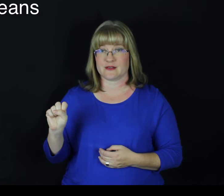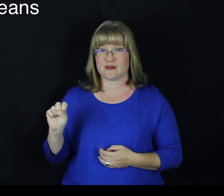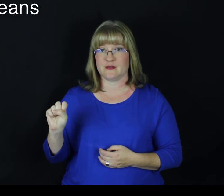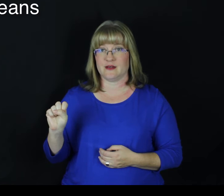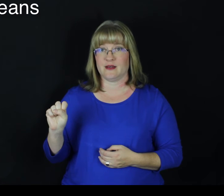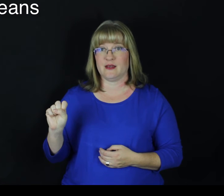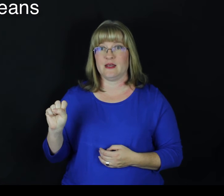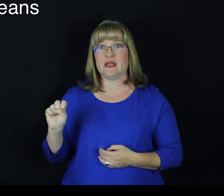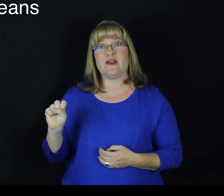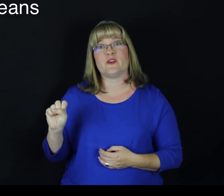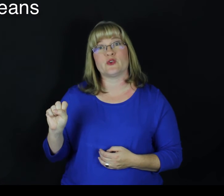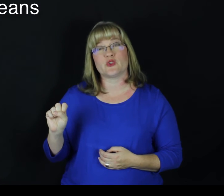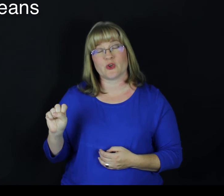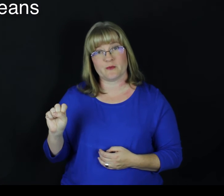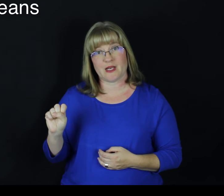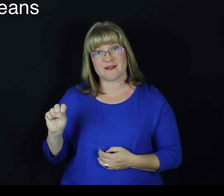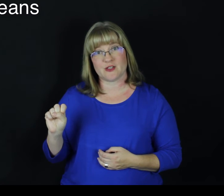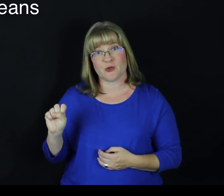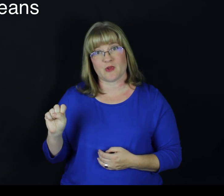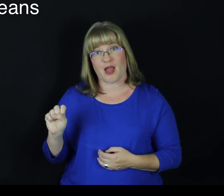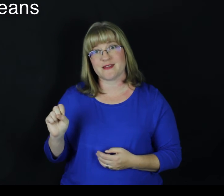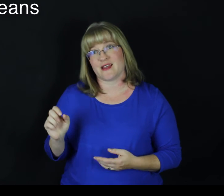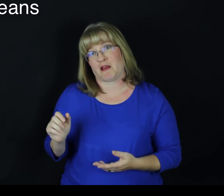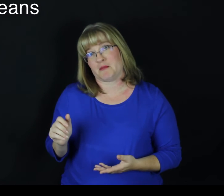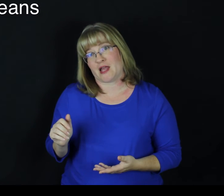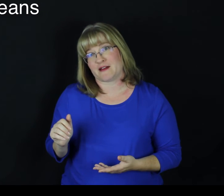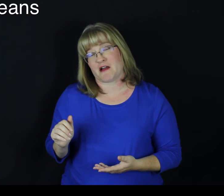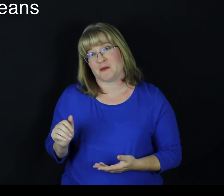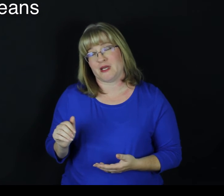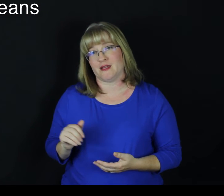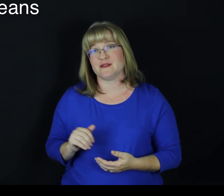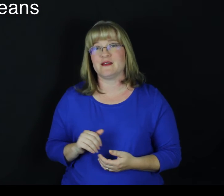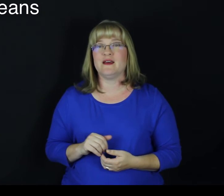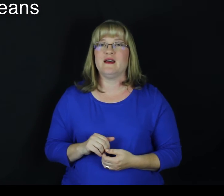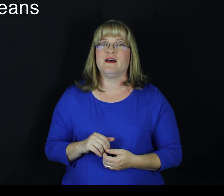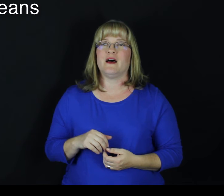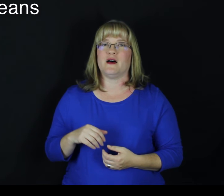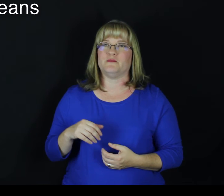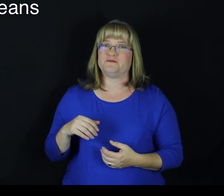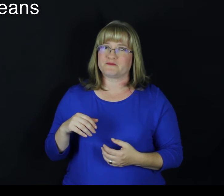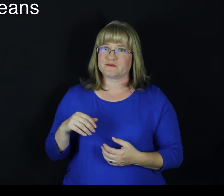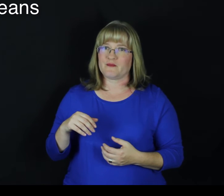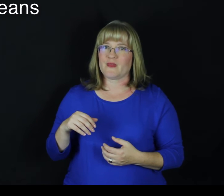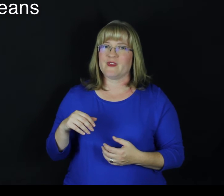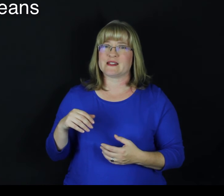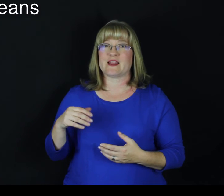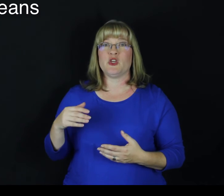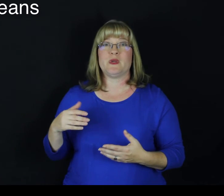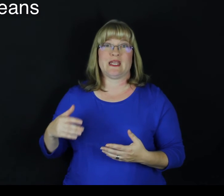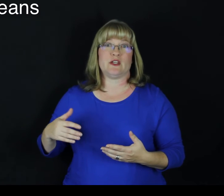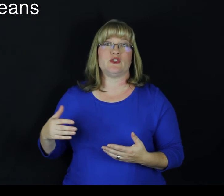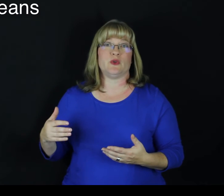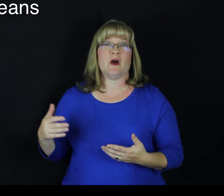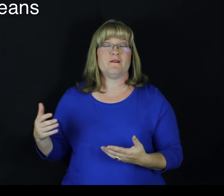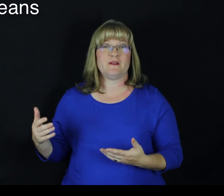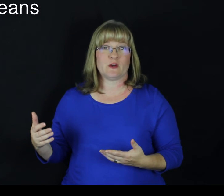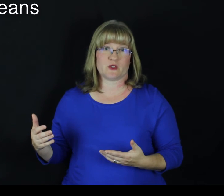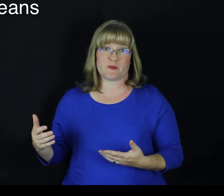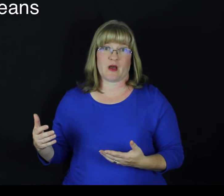B-E-A-N-S. If there's certain beans that you like, say like black-eyed peas, and things like that, you would need to finger